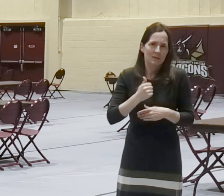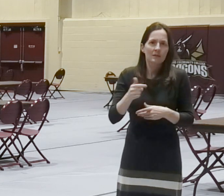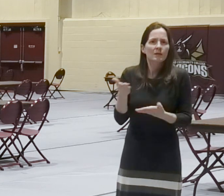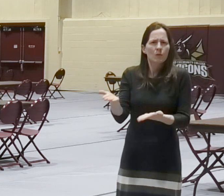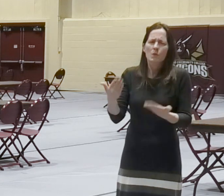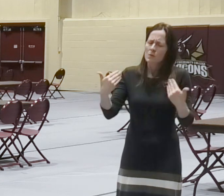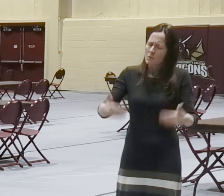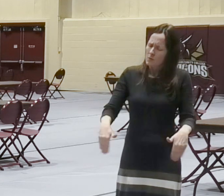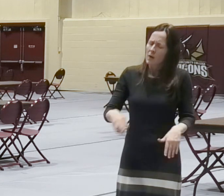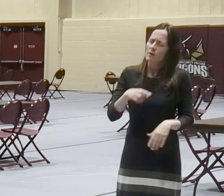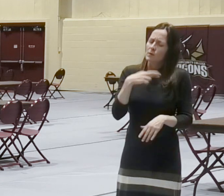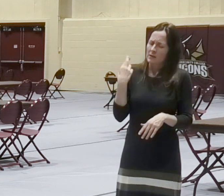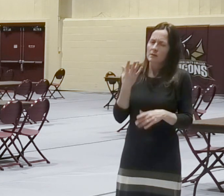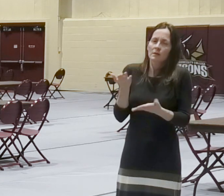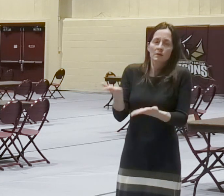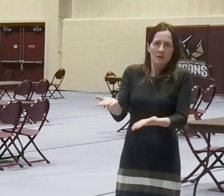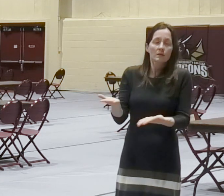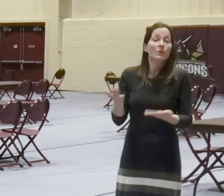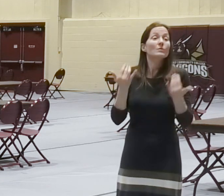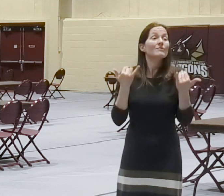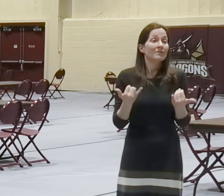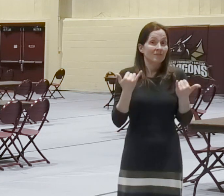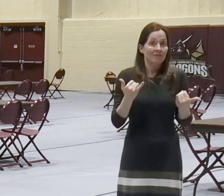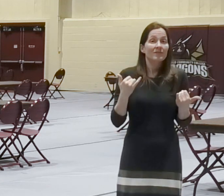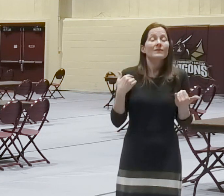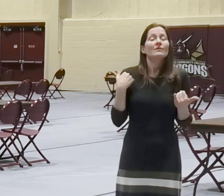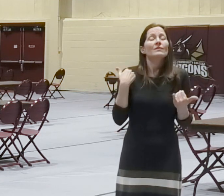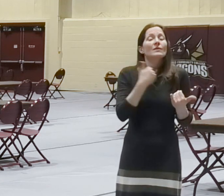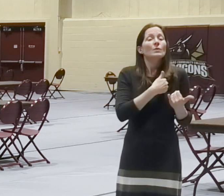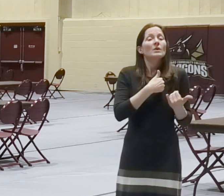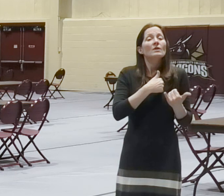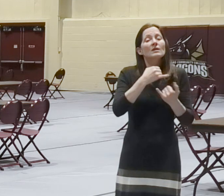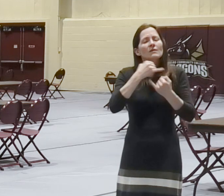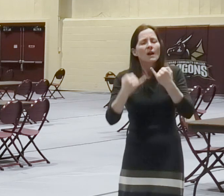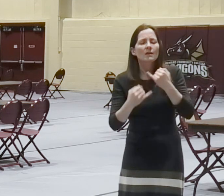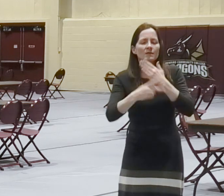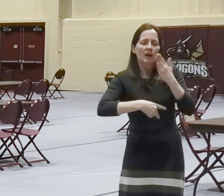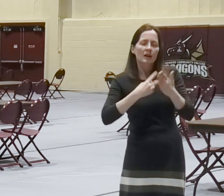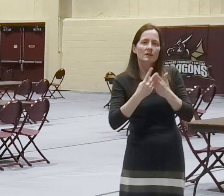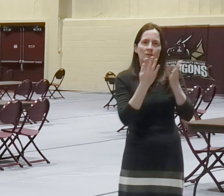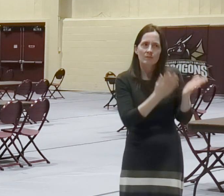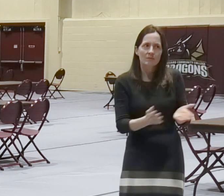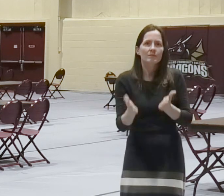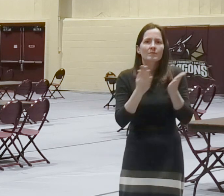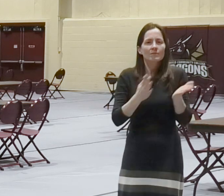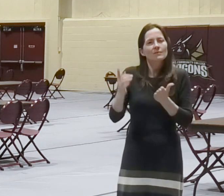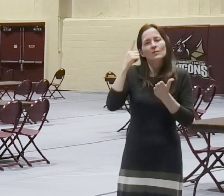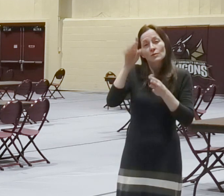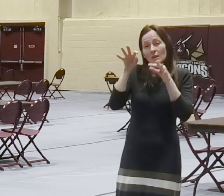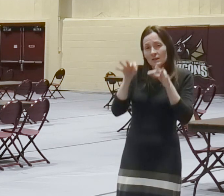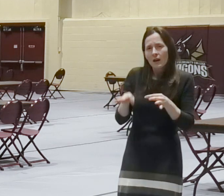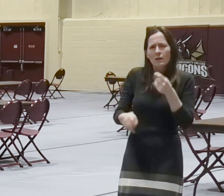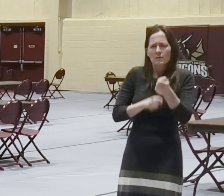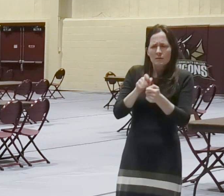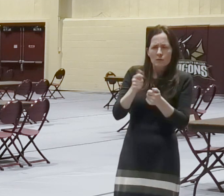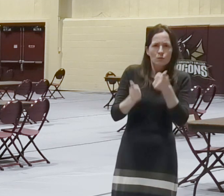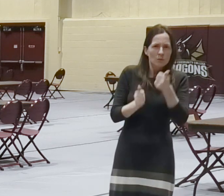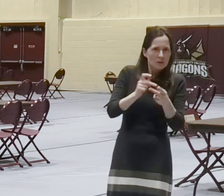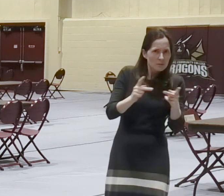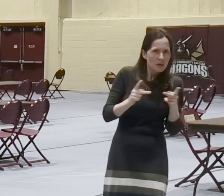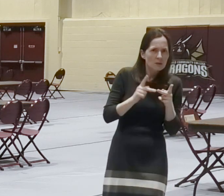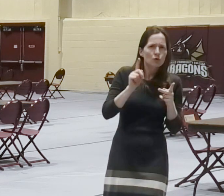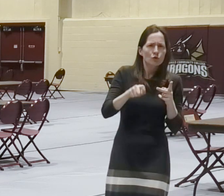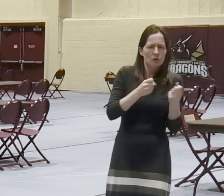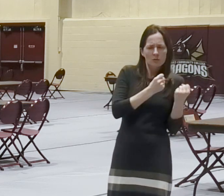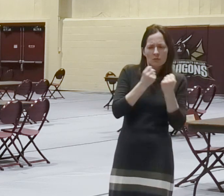Currently, this program is in the final logistics planning phase to determine facility and location needs, the logistical needs between